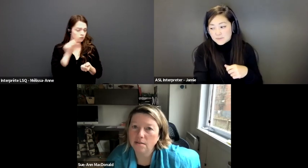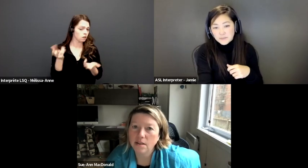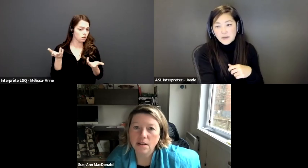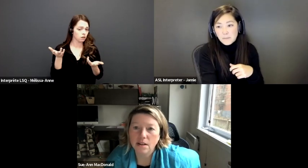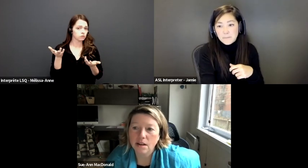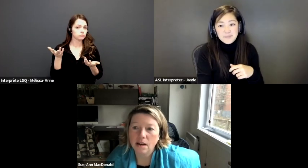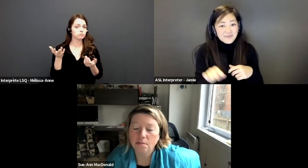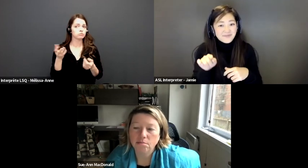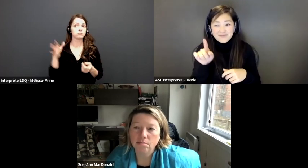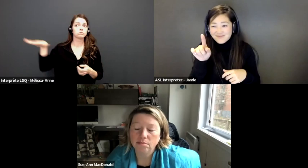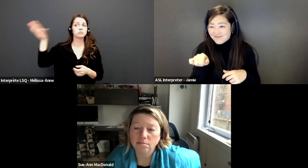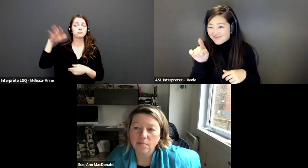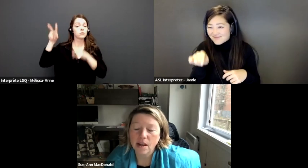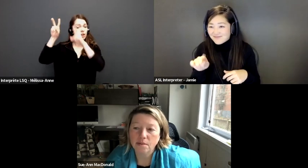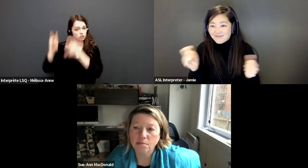really,